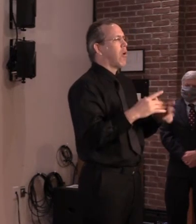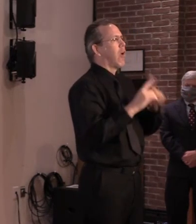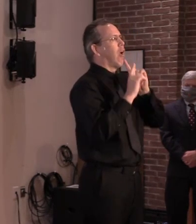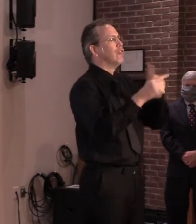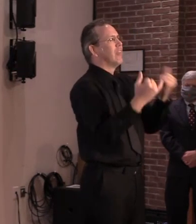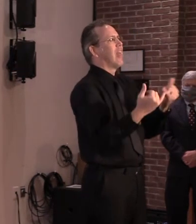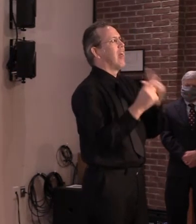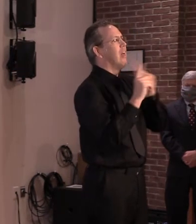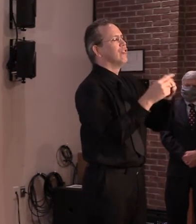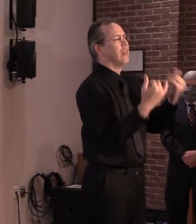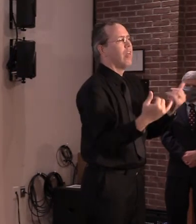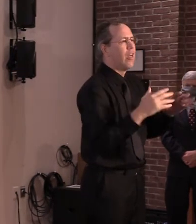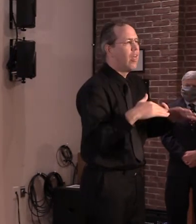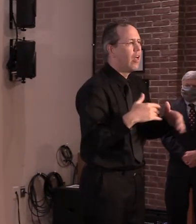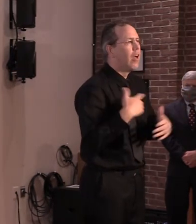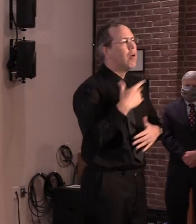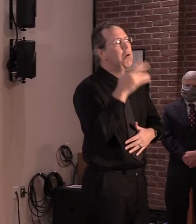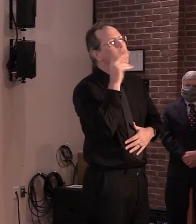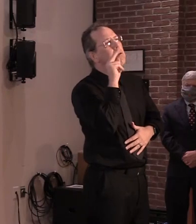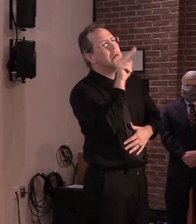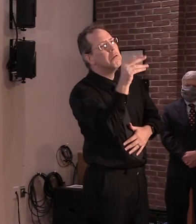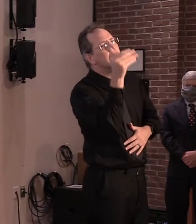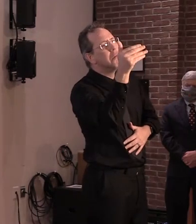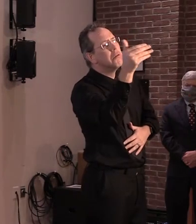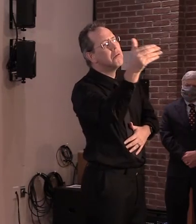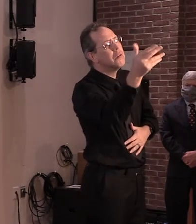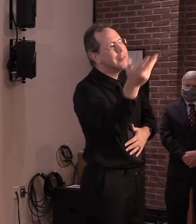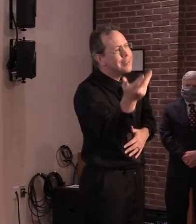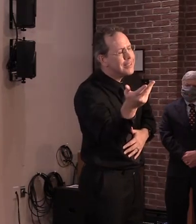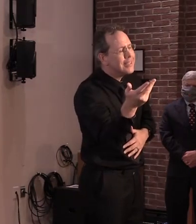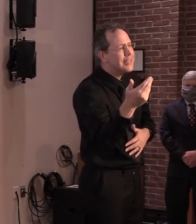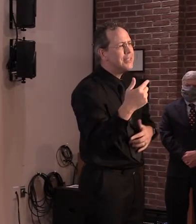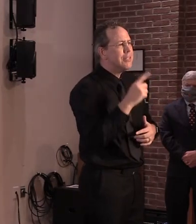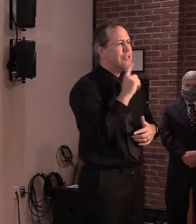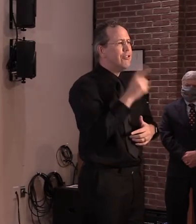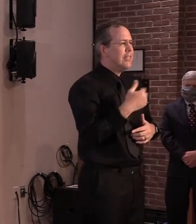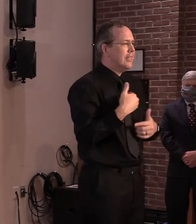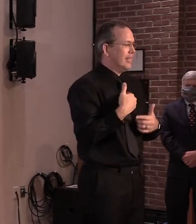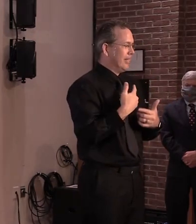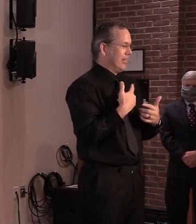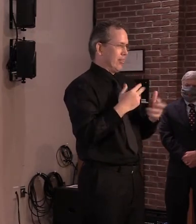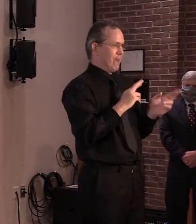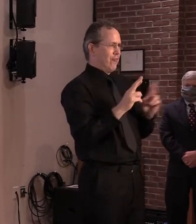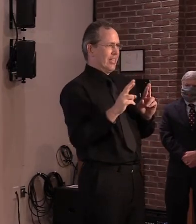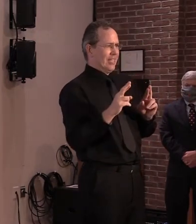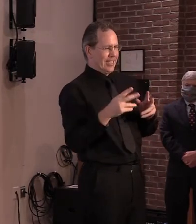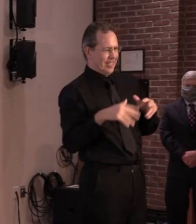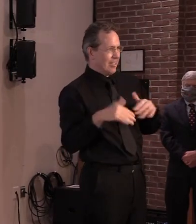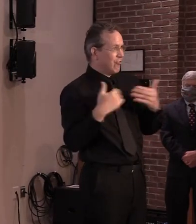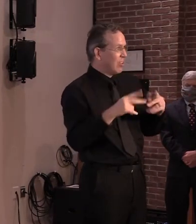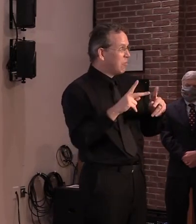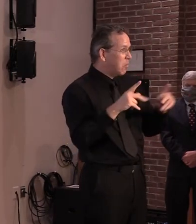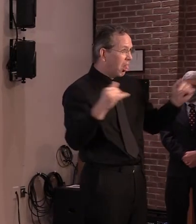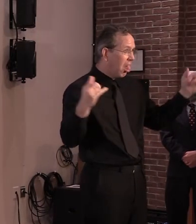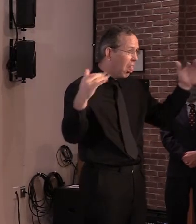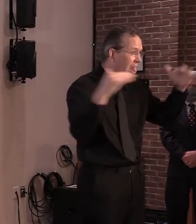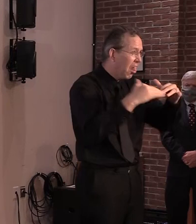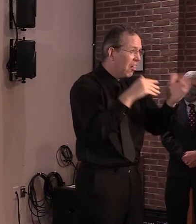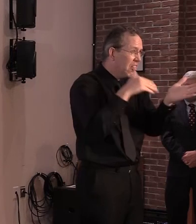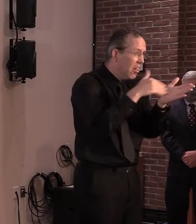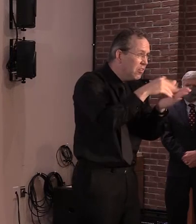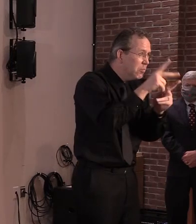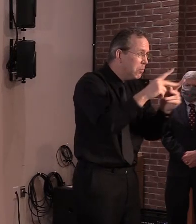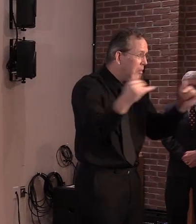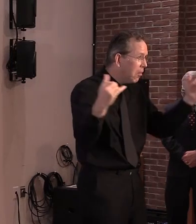the reality that we're just not ready for large, unstructured events with hundreds, if not thousands, of people coming into